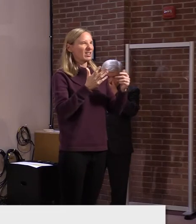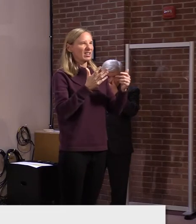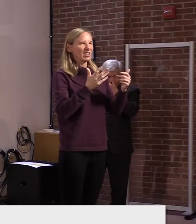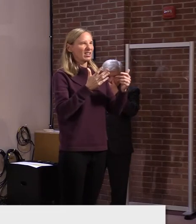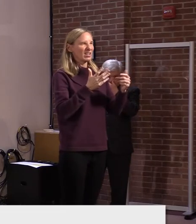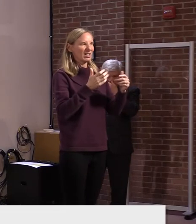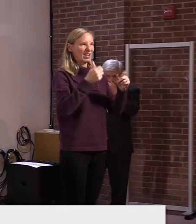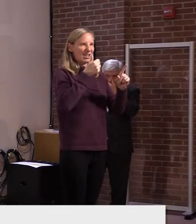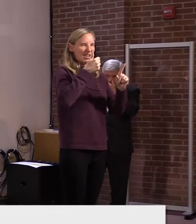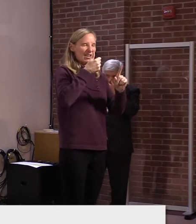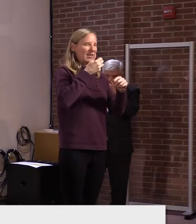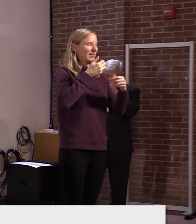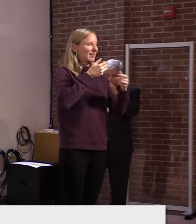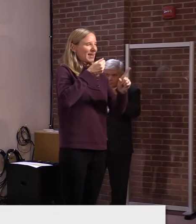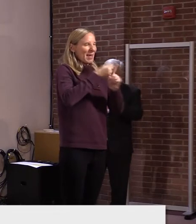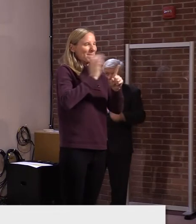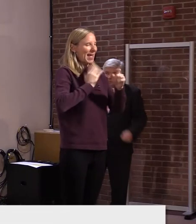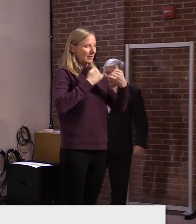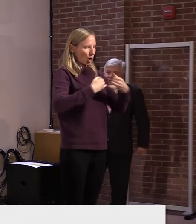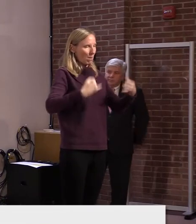land borders?